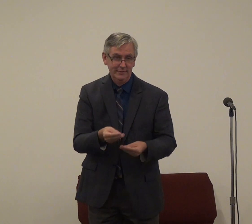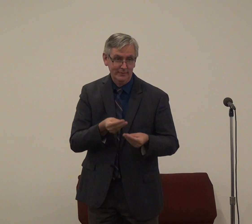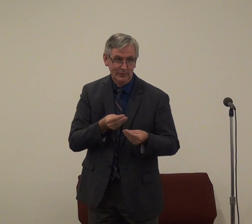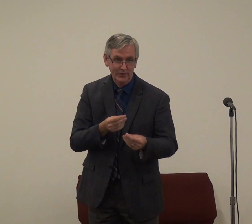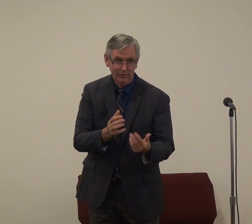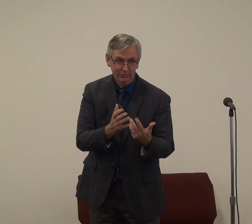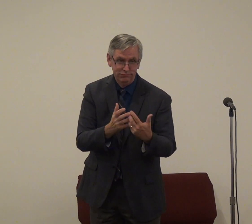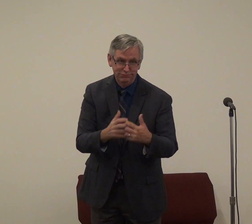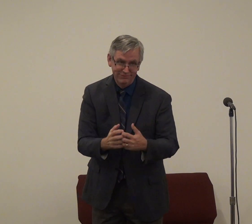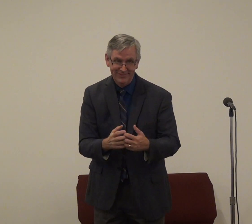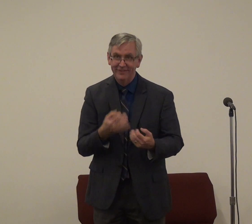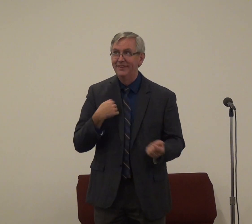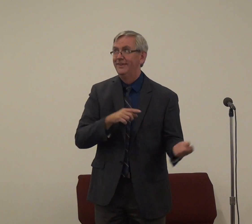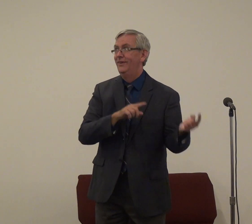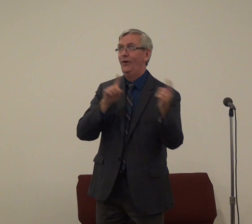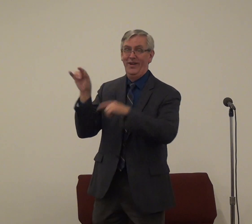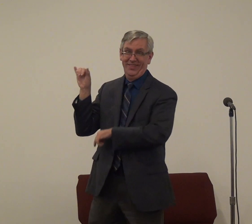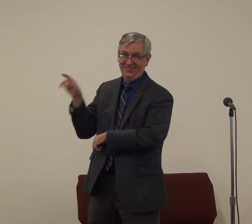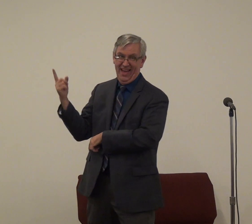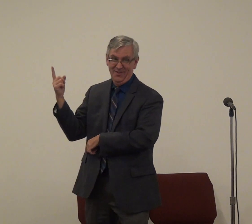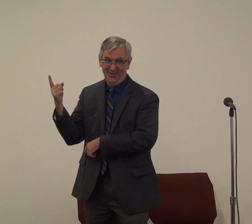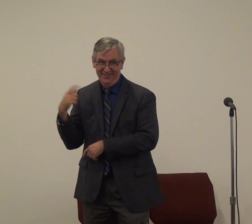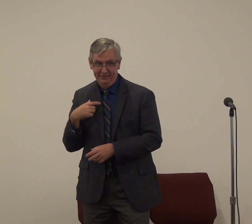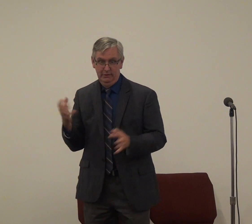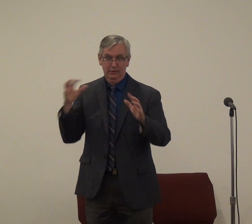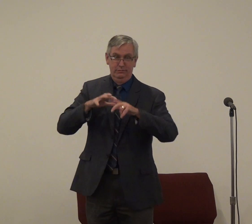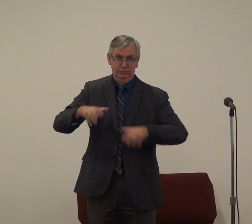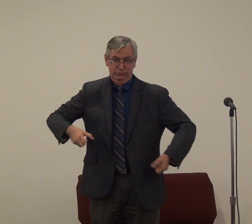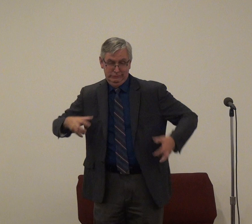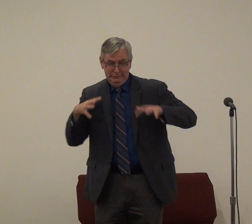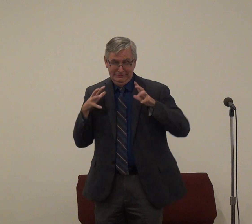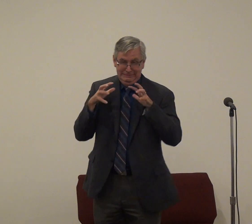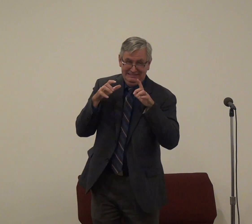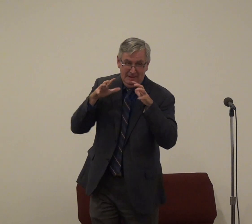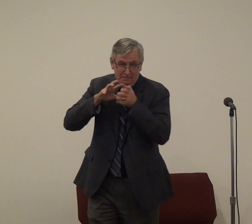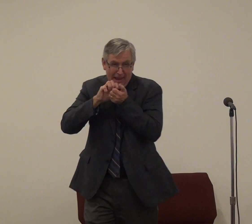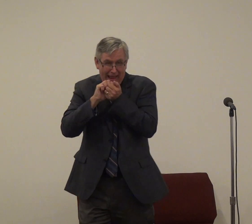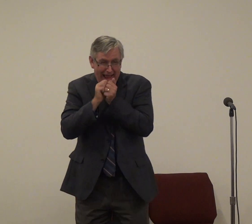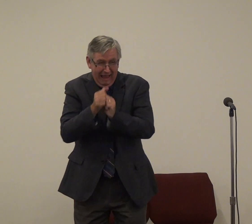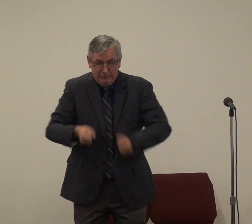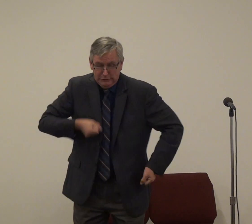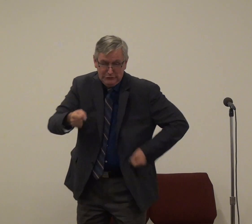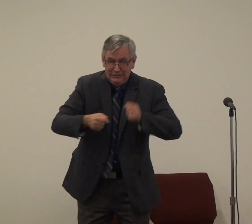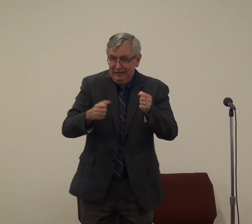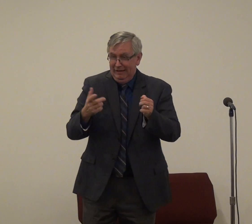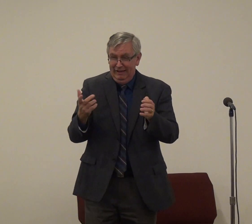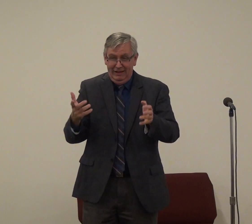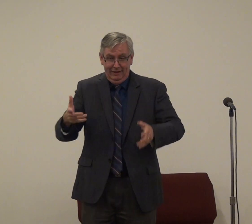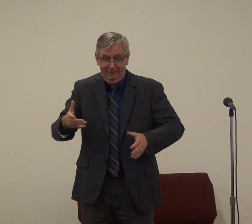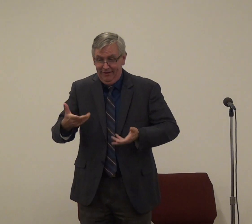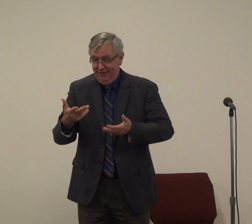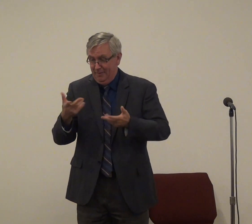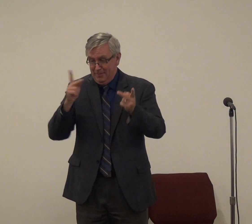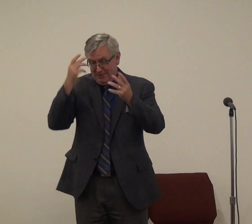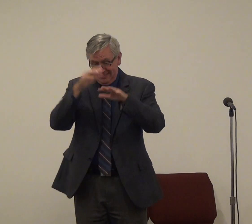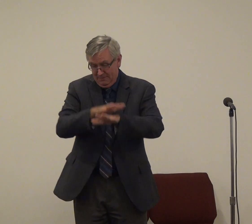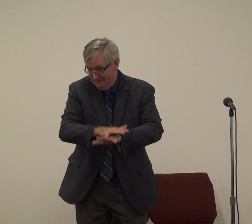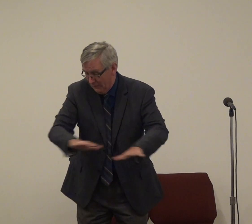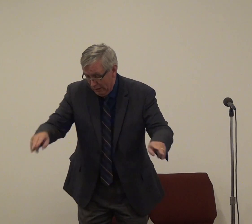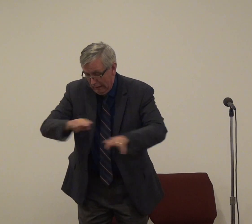ride across the water and smooth. That was not this ferry. This thing was packed, mom. People carried